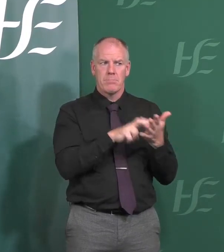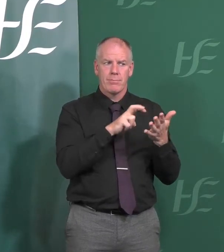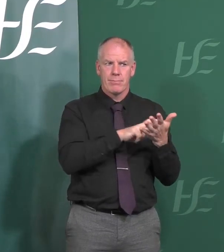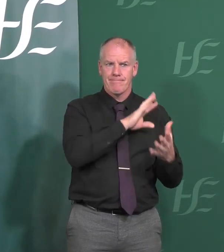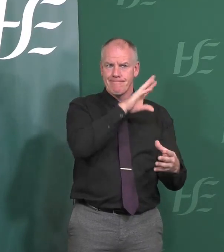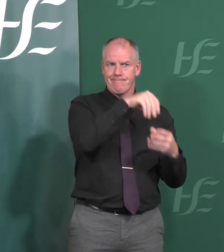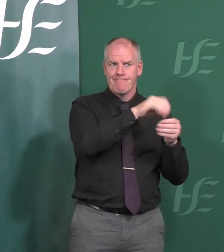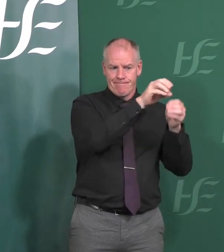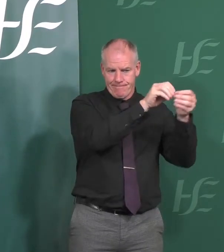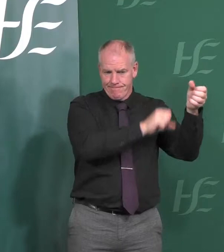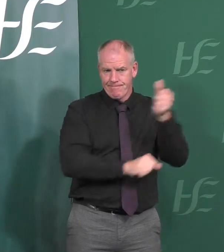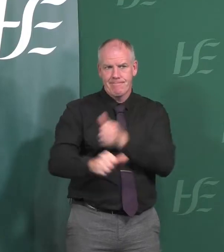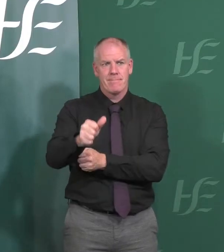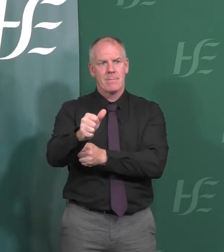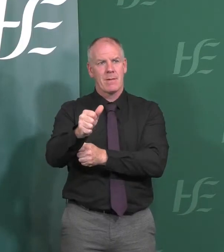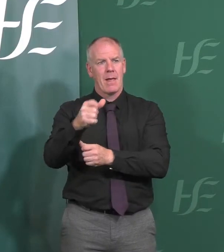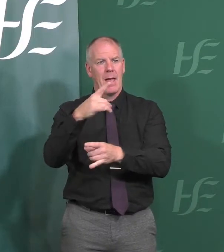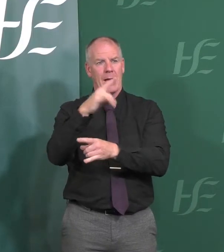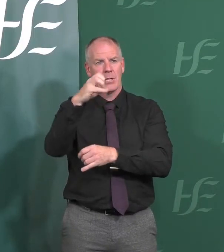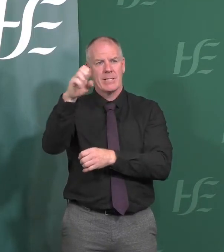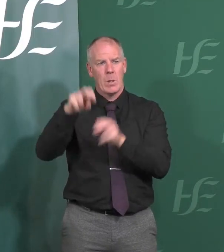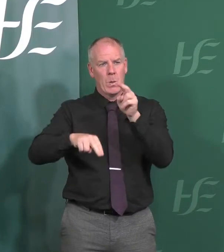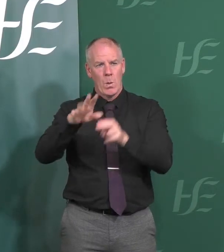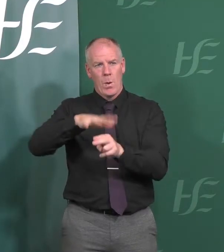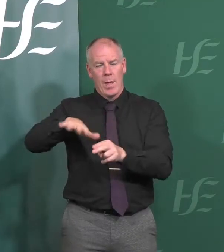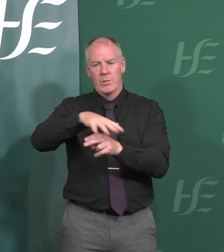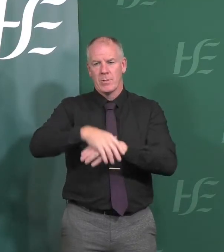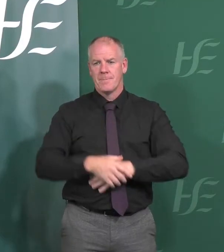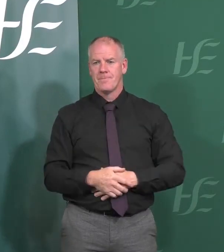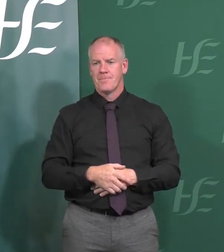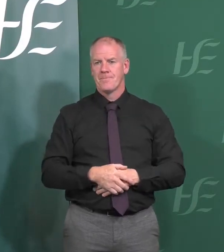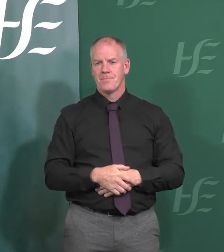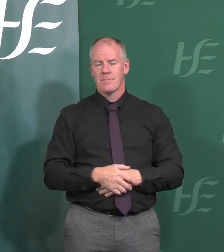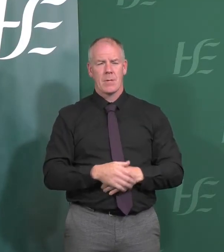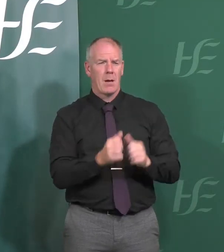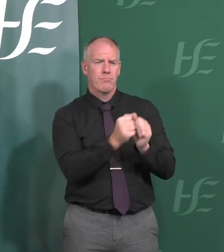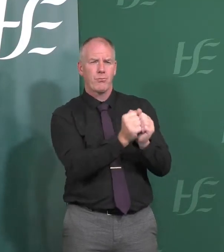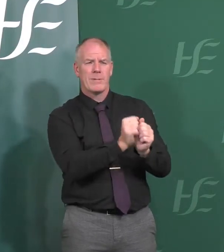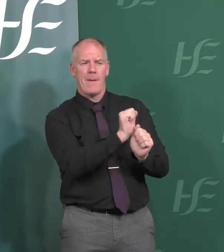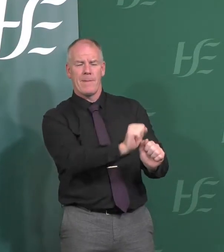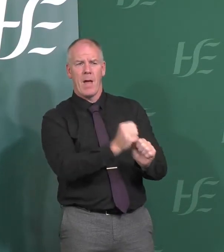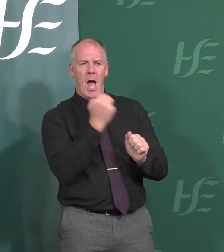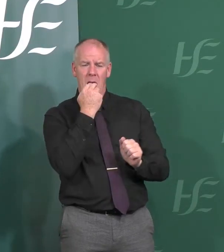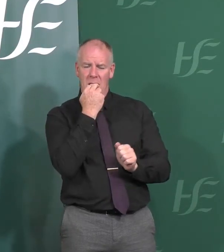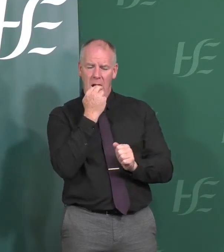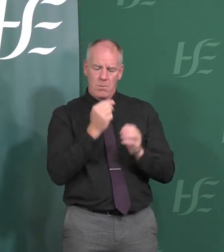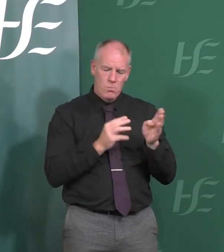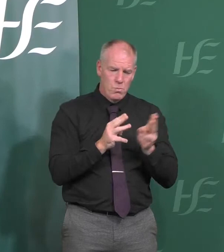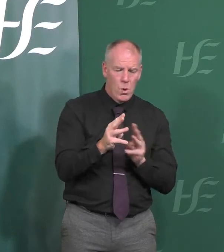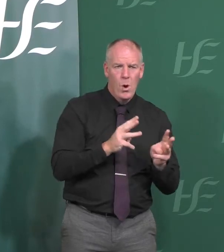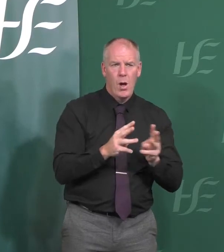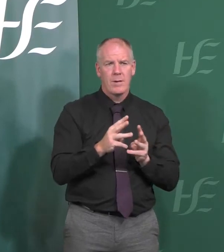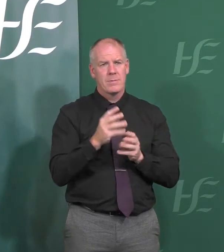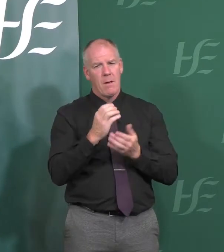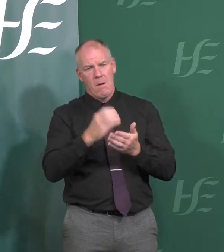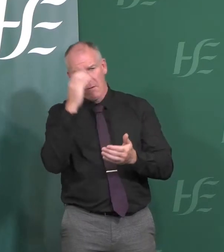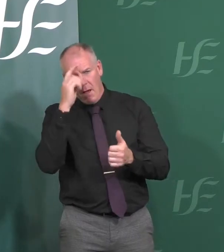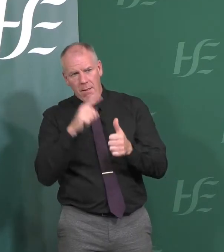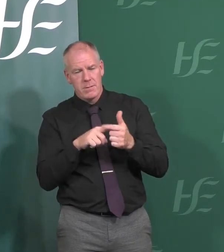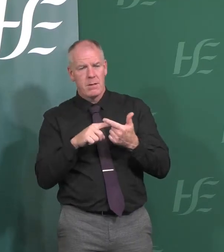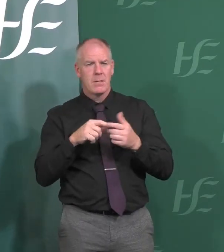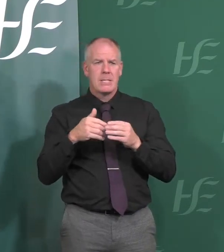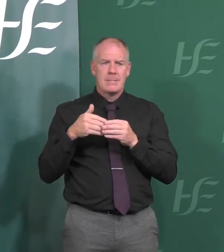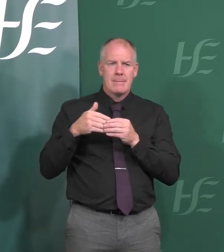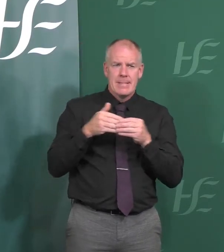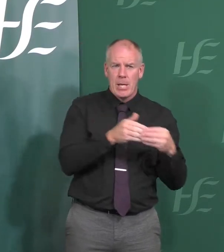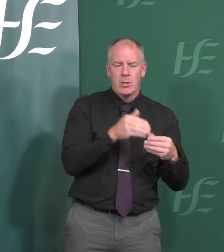with us and transition to the new location. We really appreciate the commitment of the staff in UCD, the college leadership and the clinical leadership that